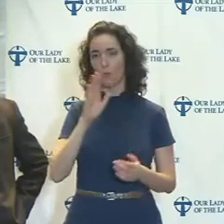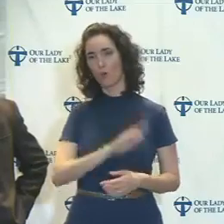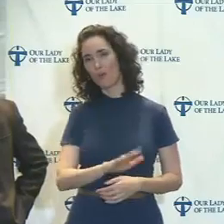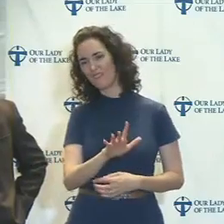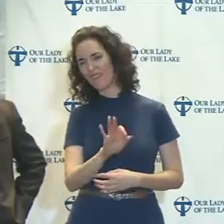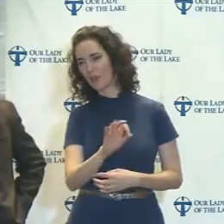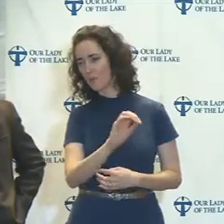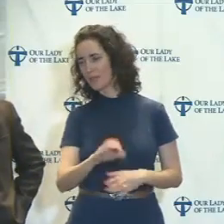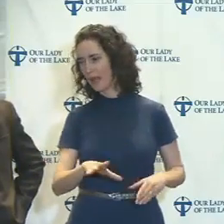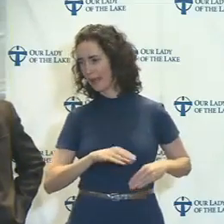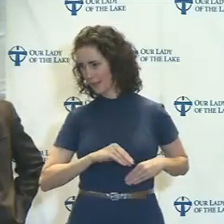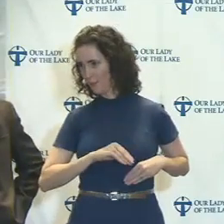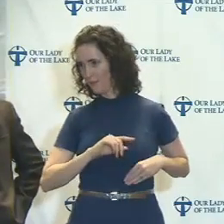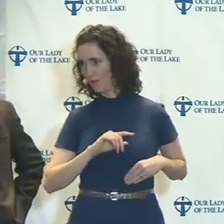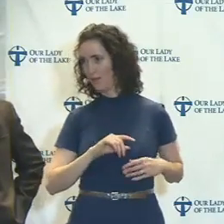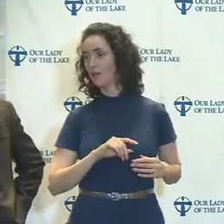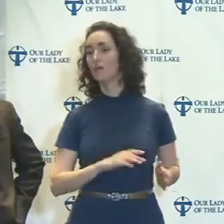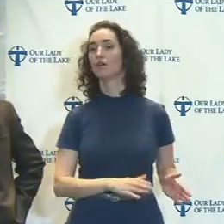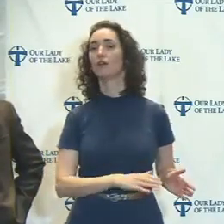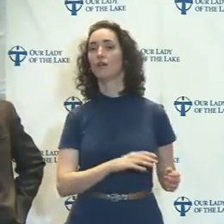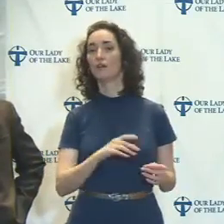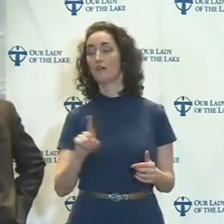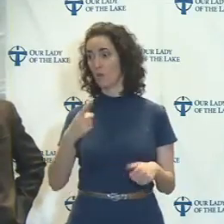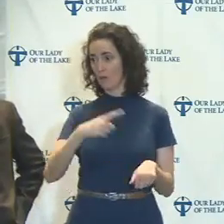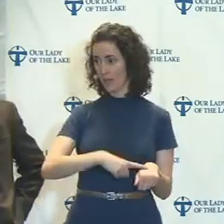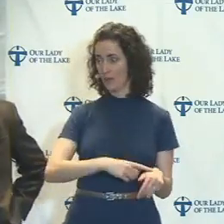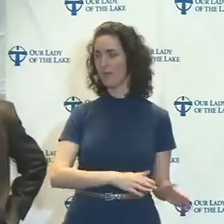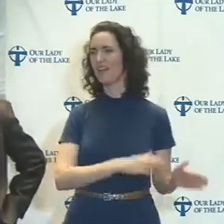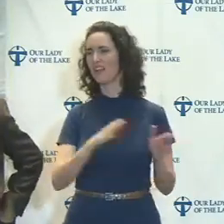10%, took it additionally on the second pass as well.